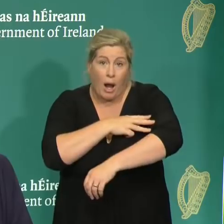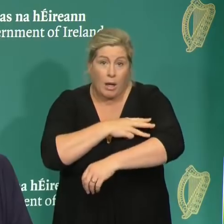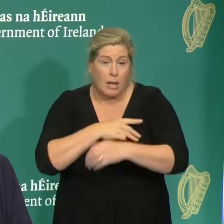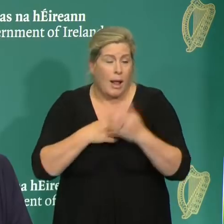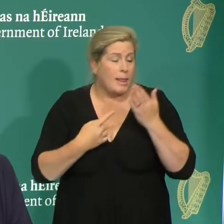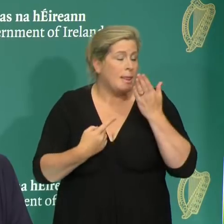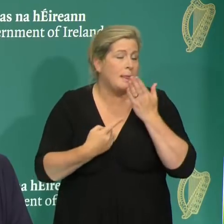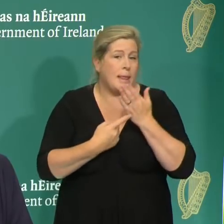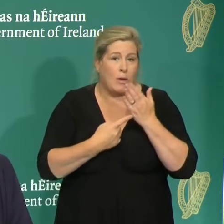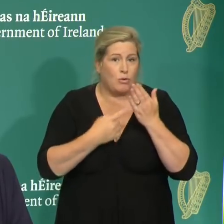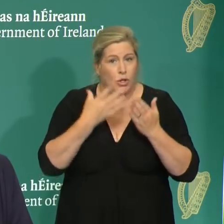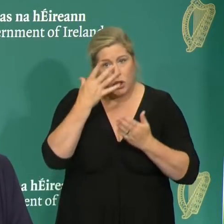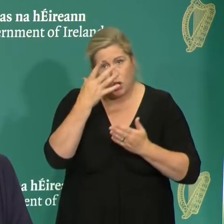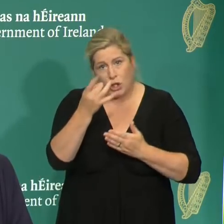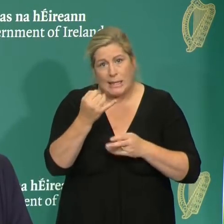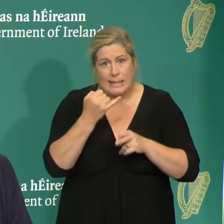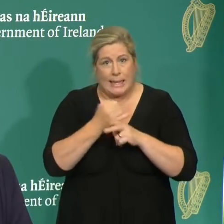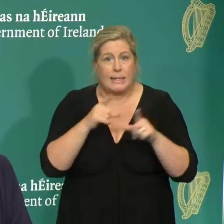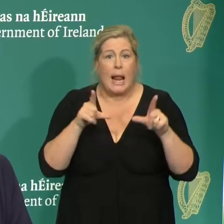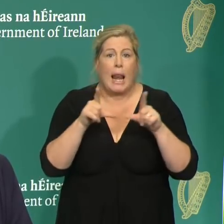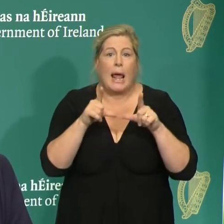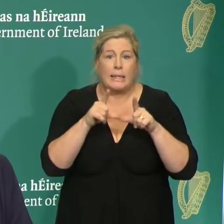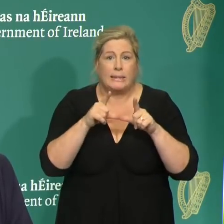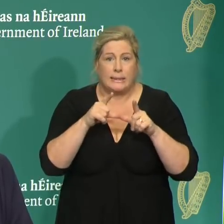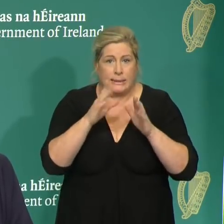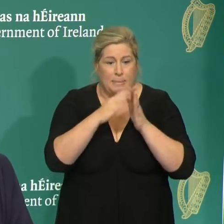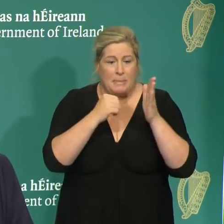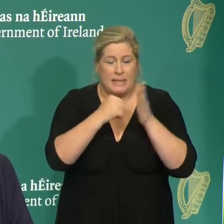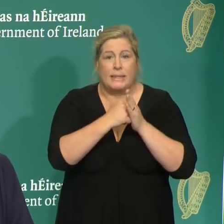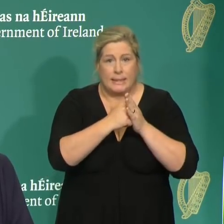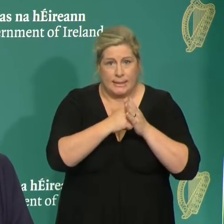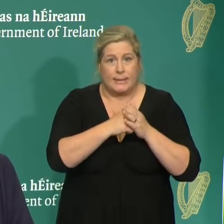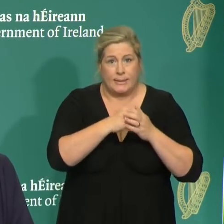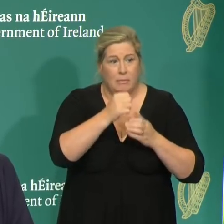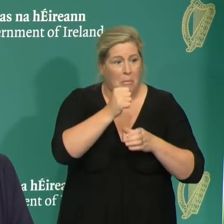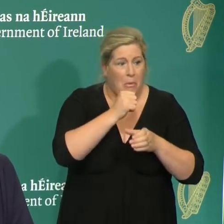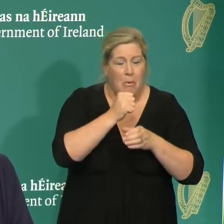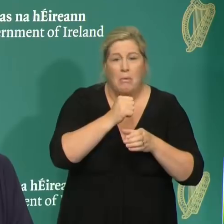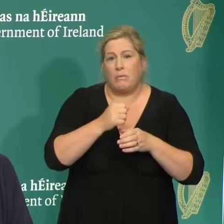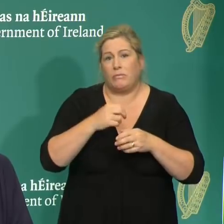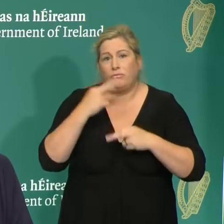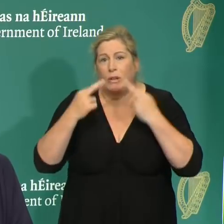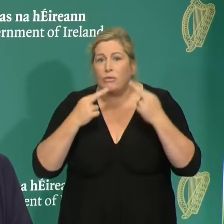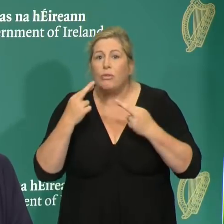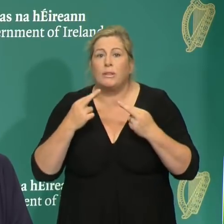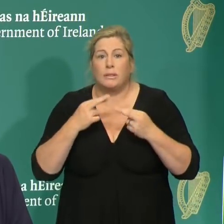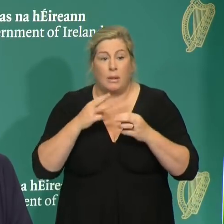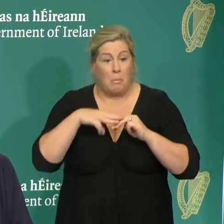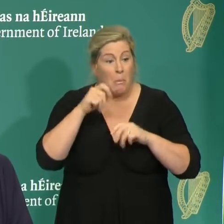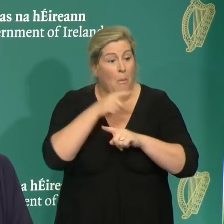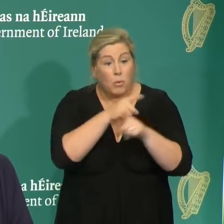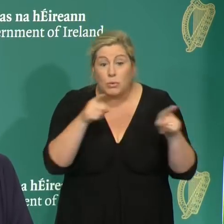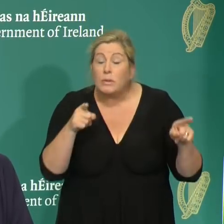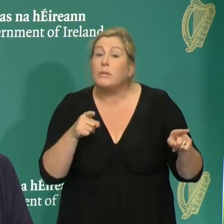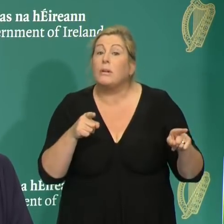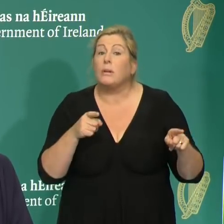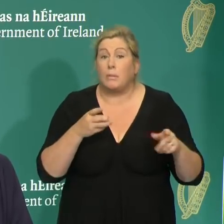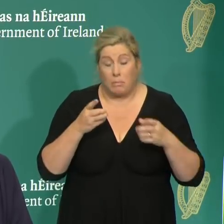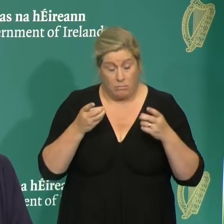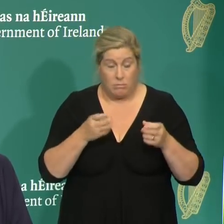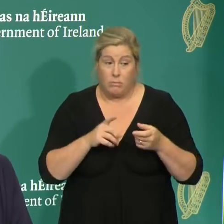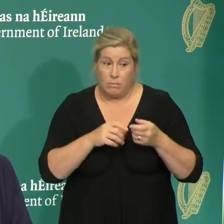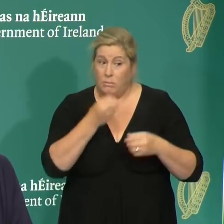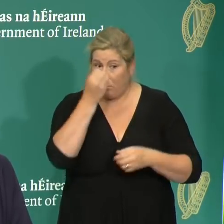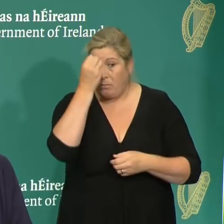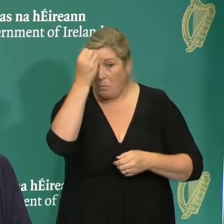of checks on licensed premises throughout the country. The vast majority of licensed premises operating have been found to be in